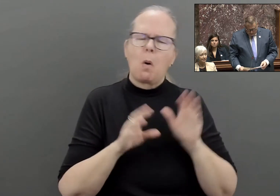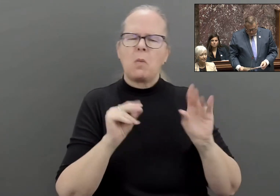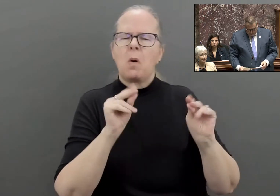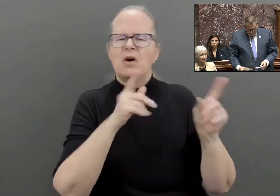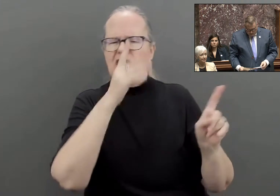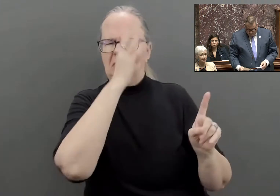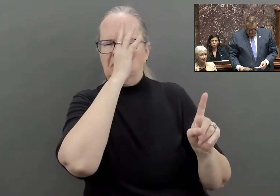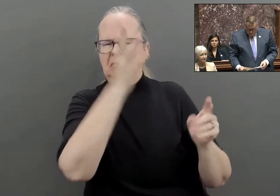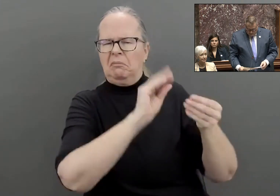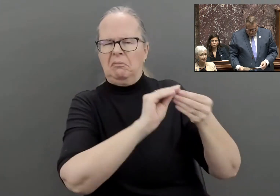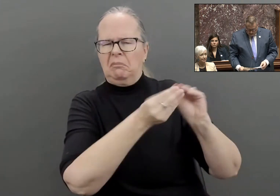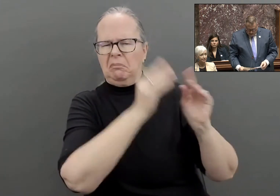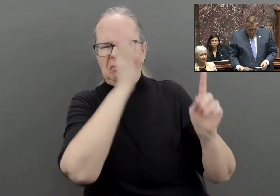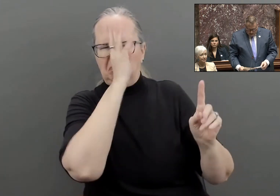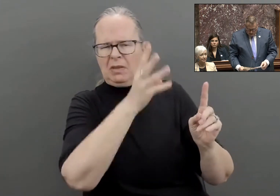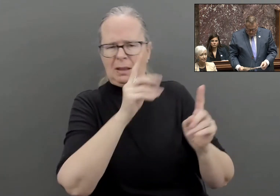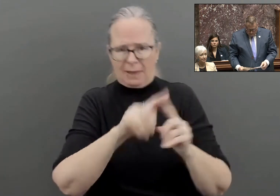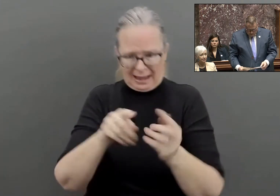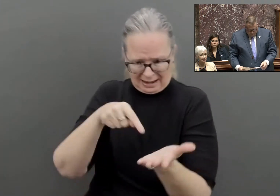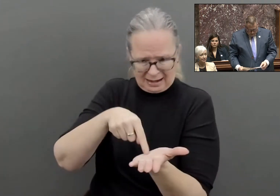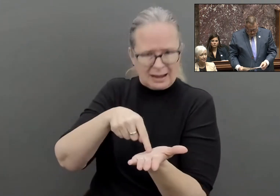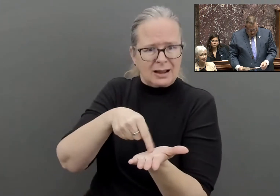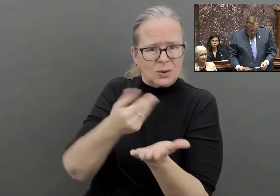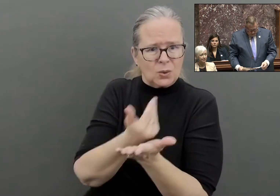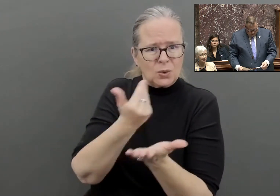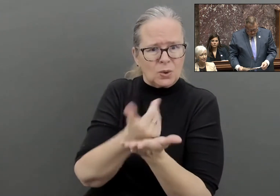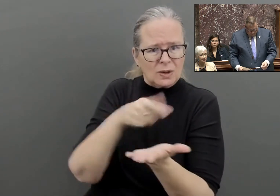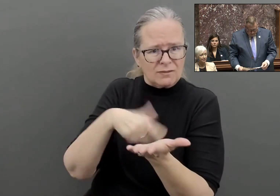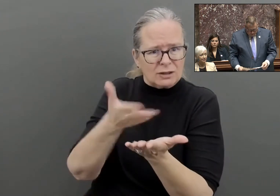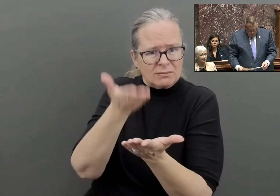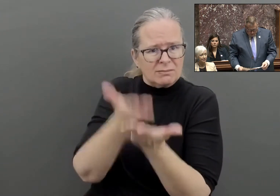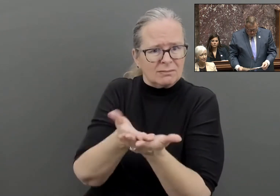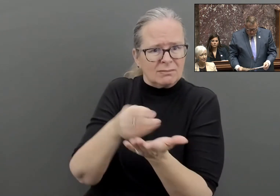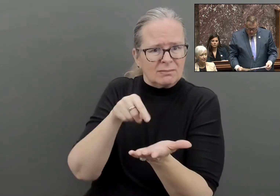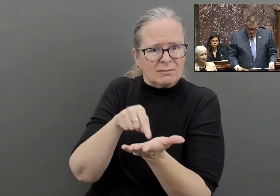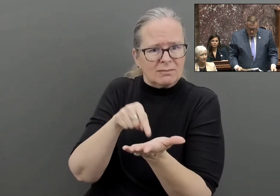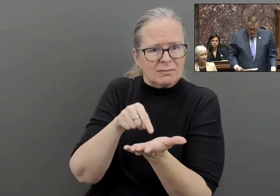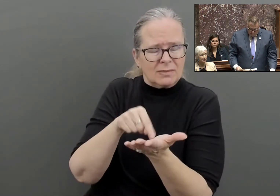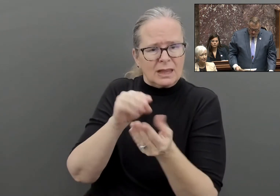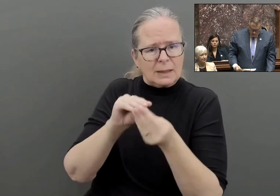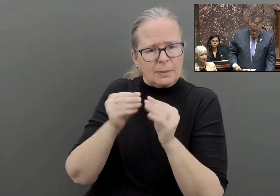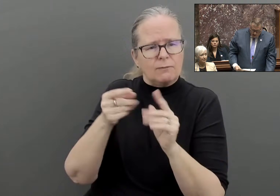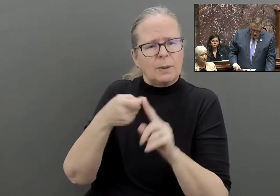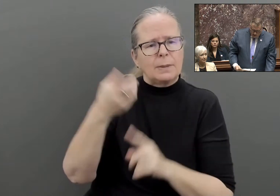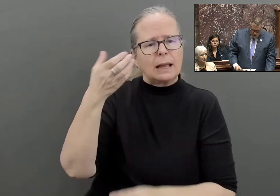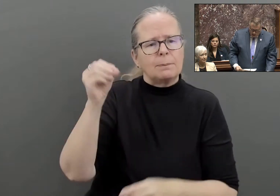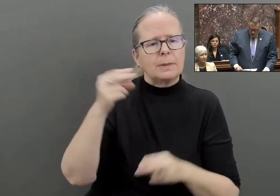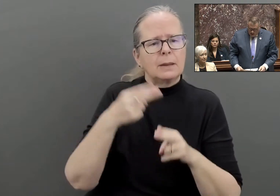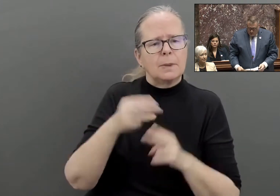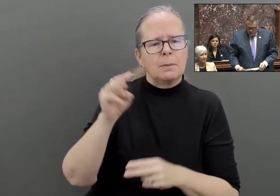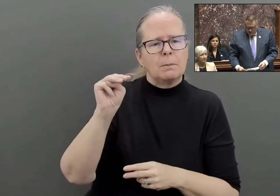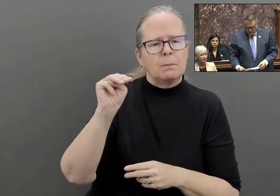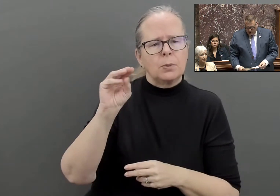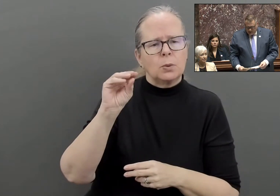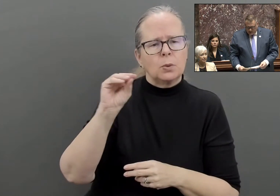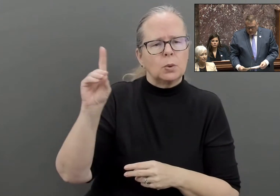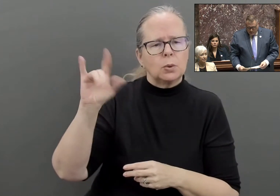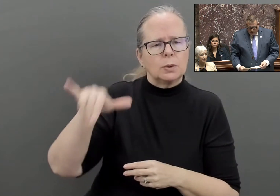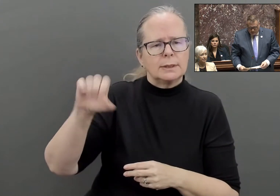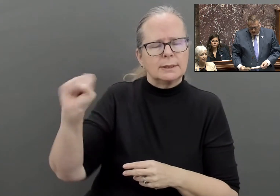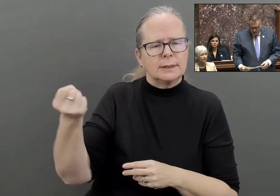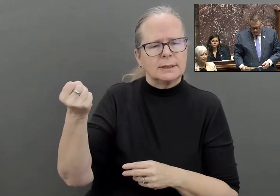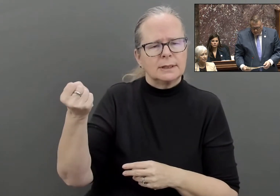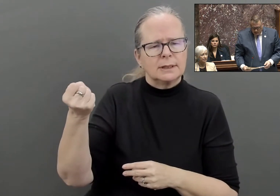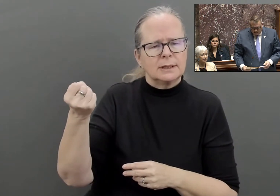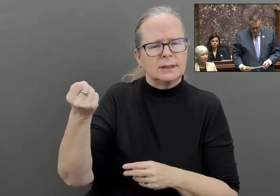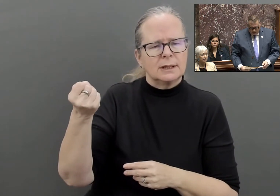official opposition. In fact, in their review of the budget impacts to determine their own downgrade of BC's credit rating, Moody's cited that the